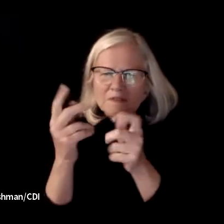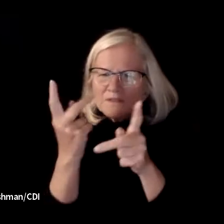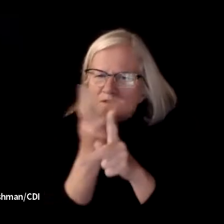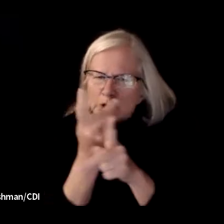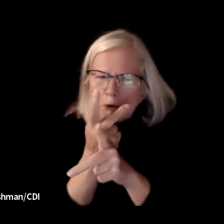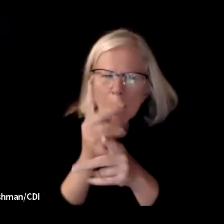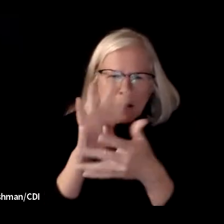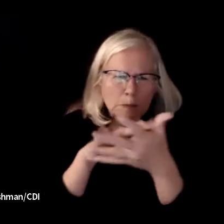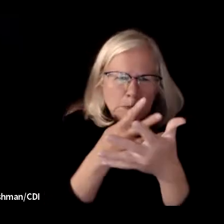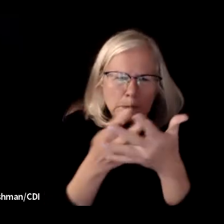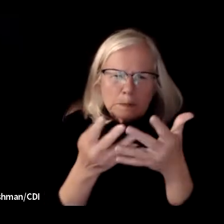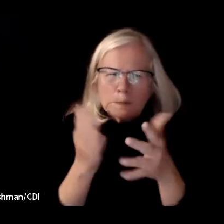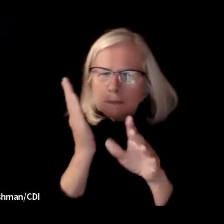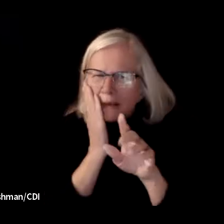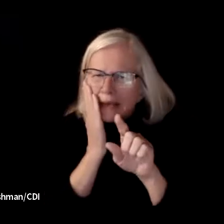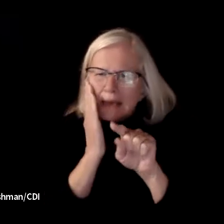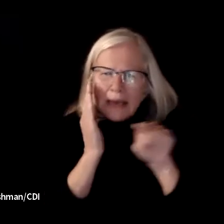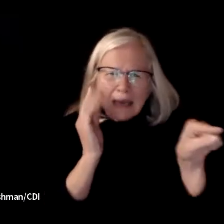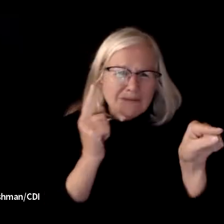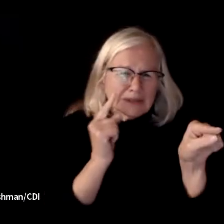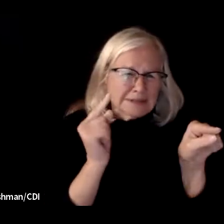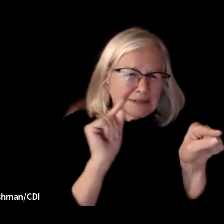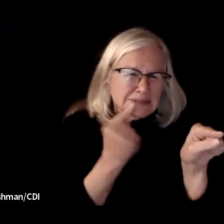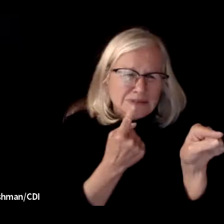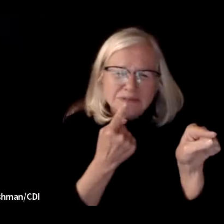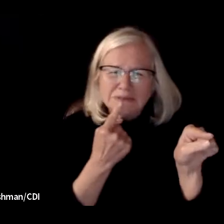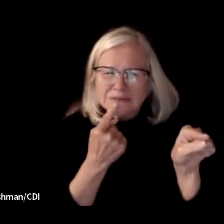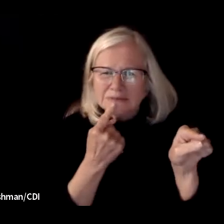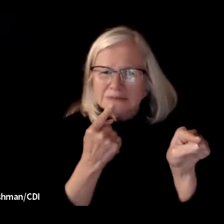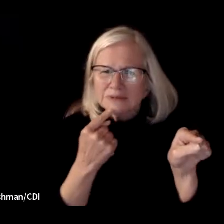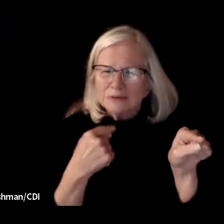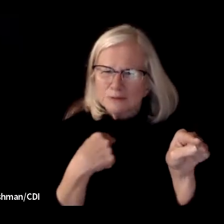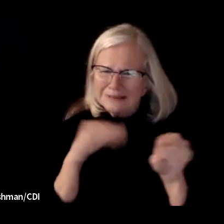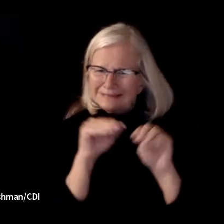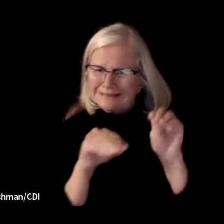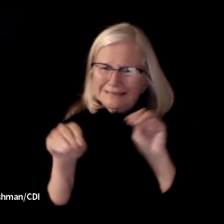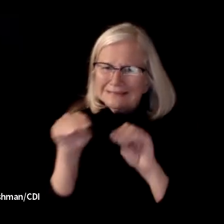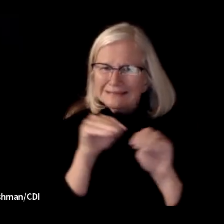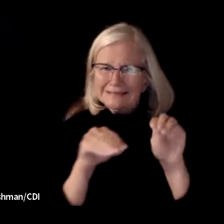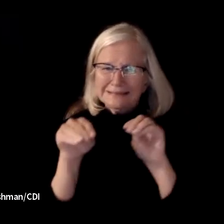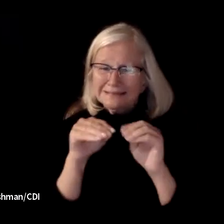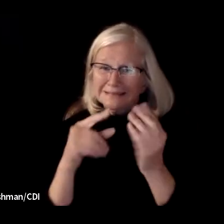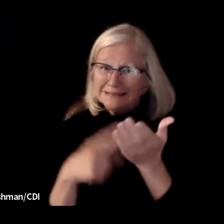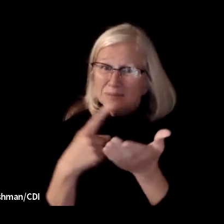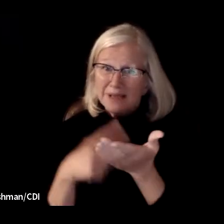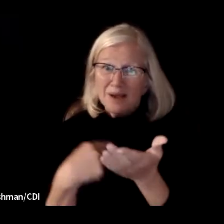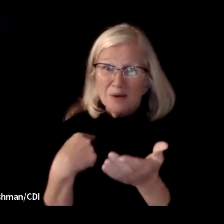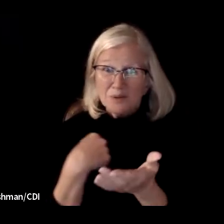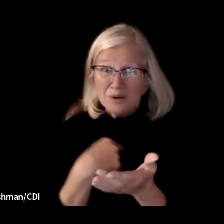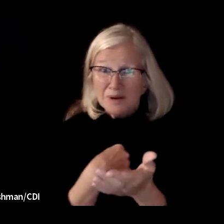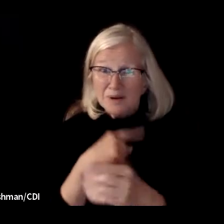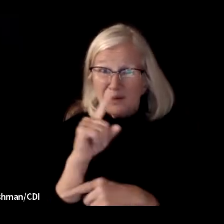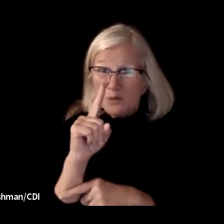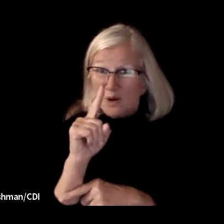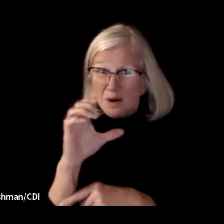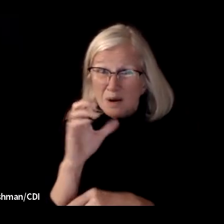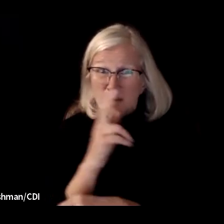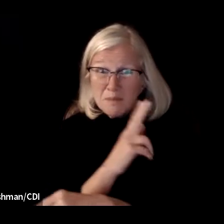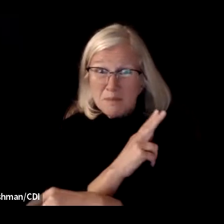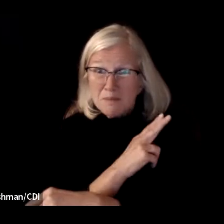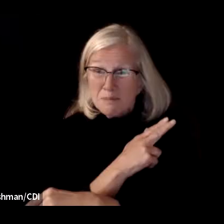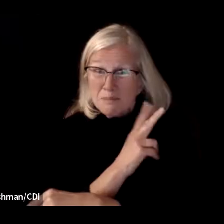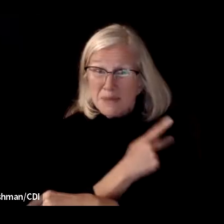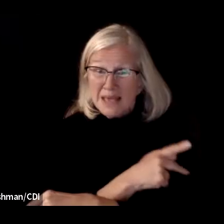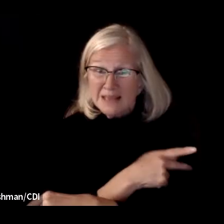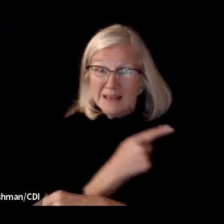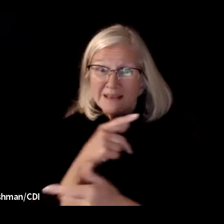But it's not unusual for us to discharge 100 patients in a day and fill up on the same day. And so we've really gotten good to move. And a part of